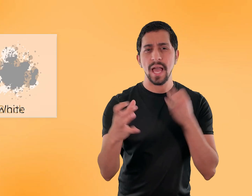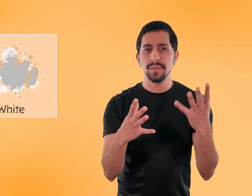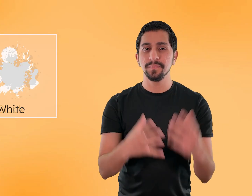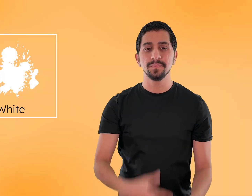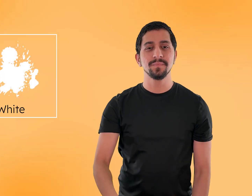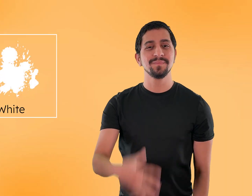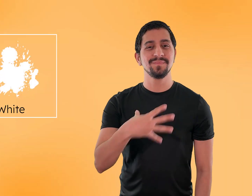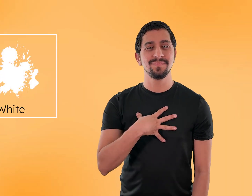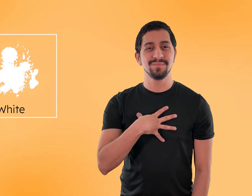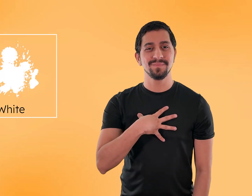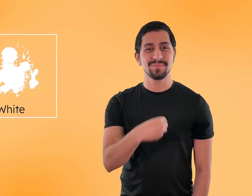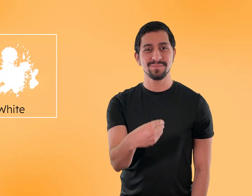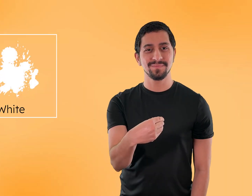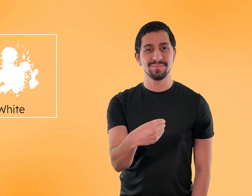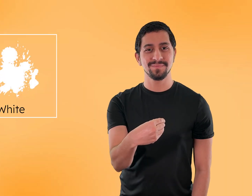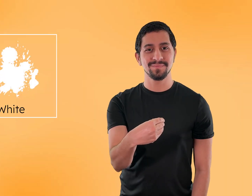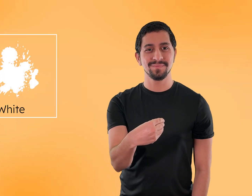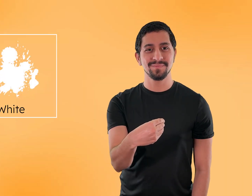For white,